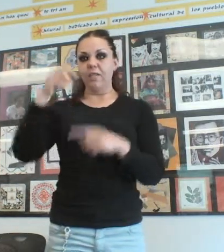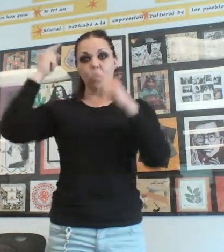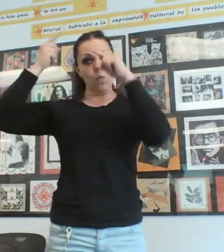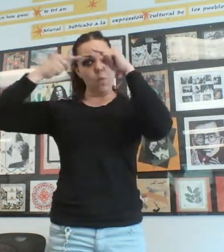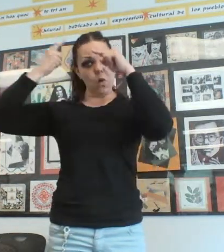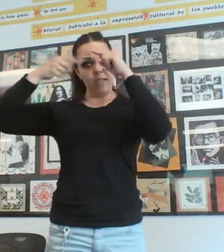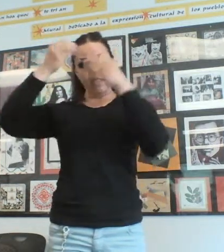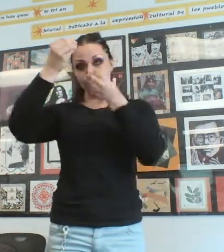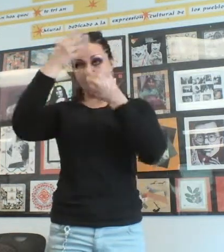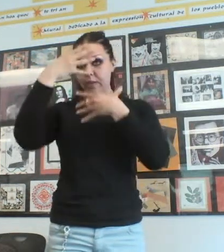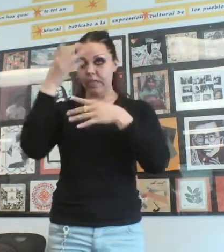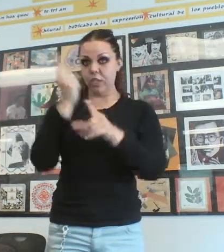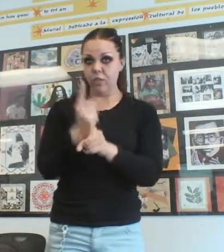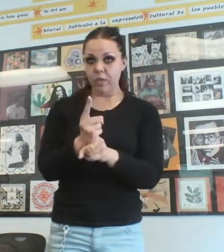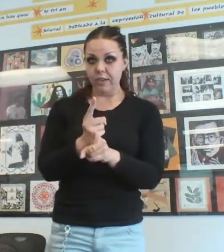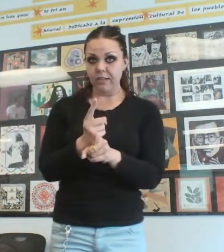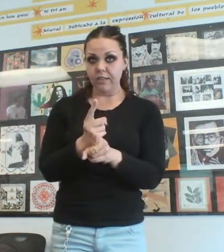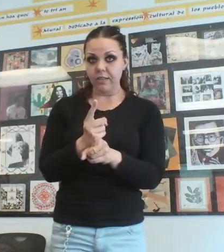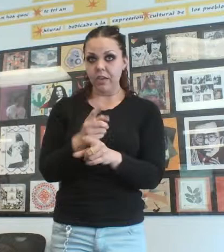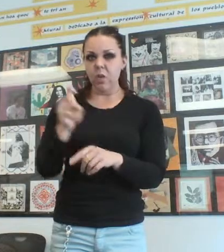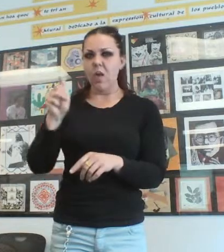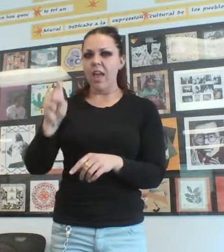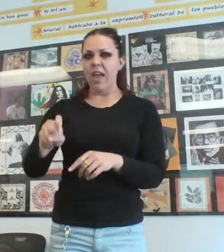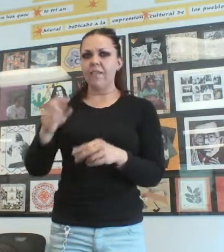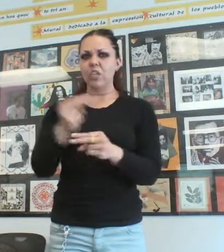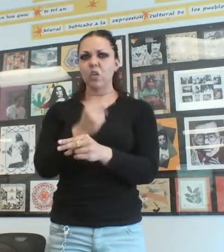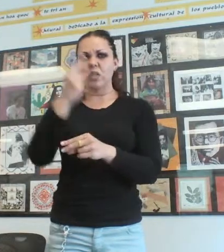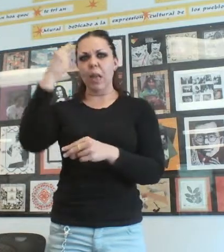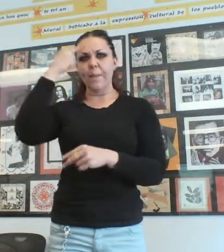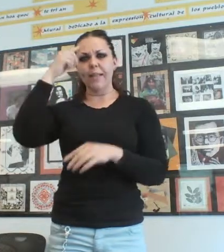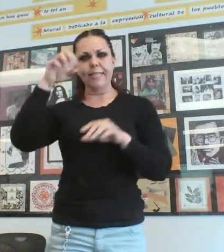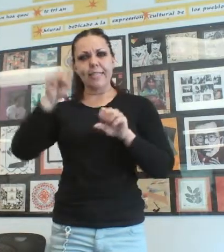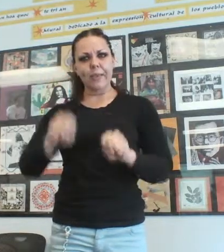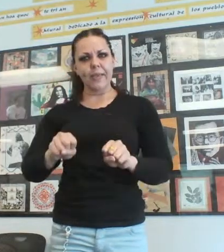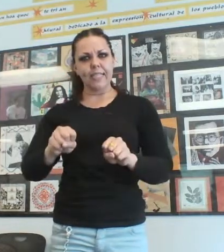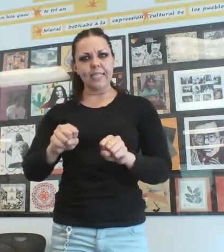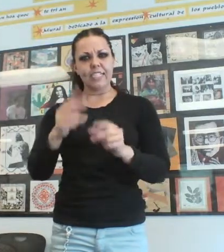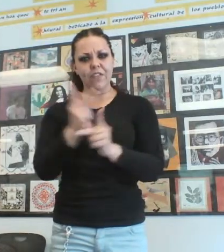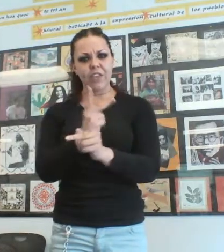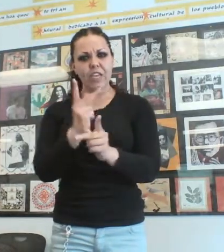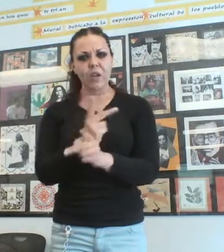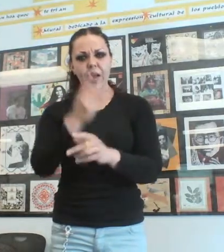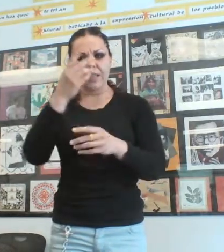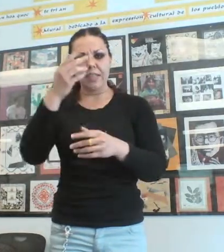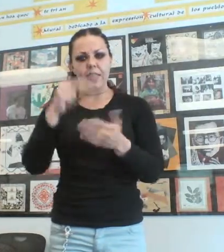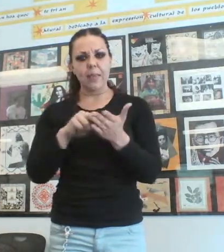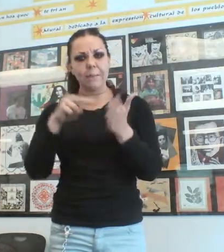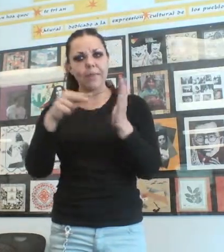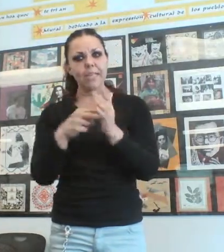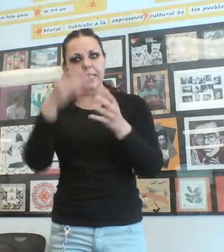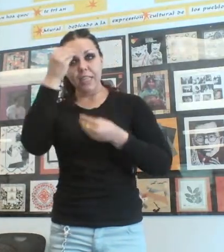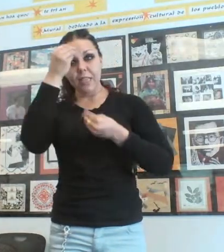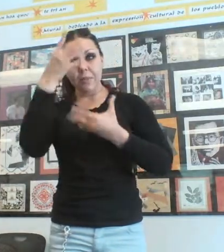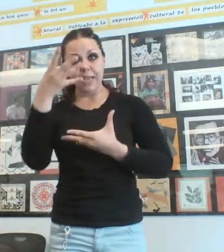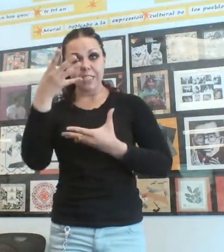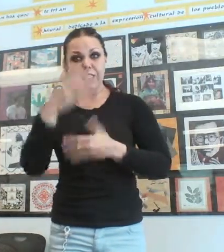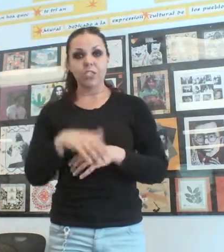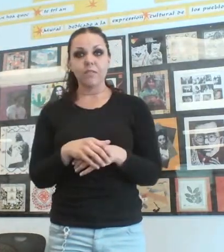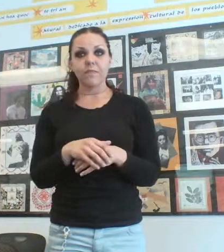right? We have to use our mental abilities to figure out what the method means. We have to take into consideration cultural norms